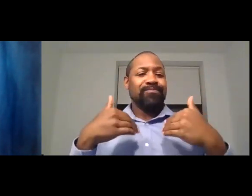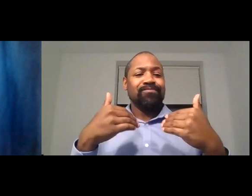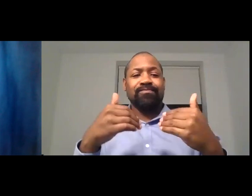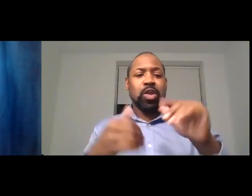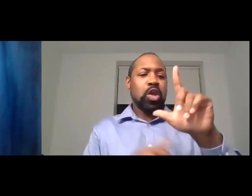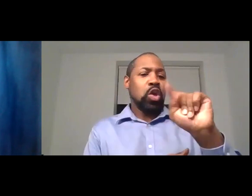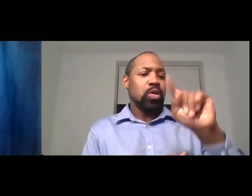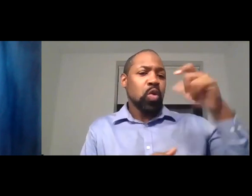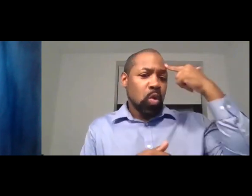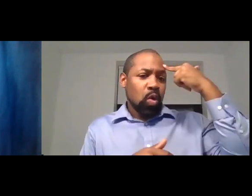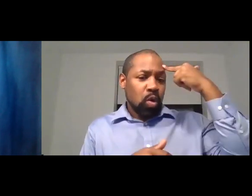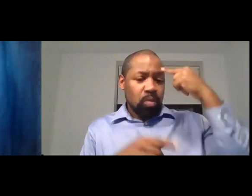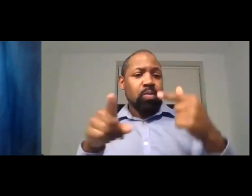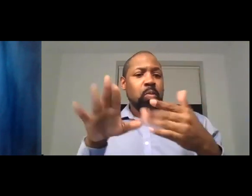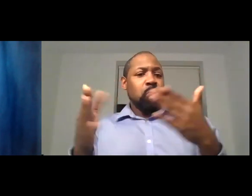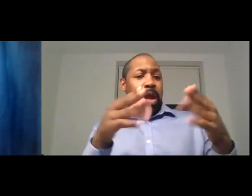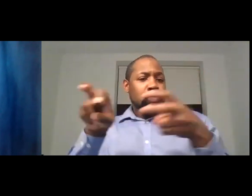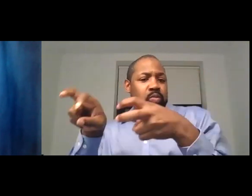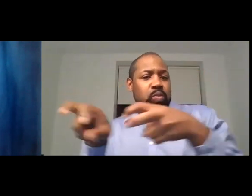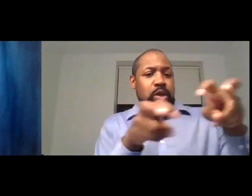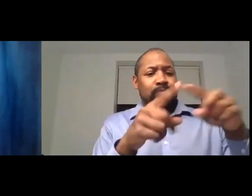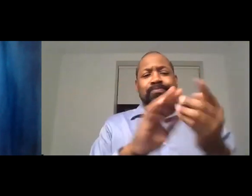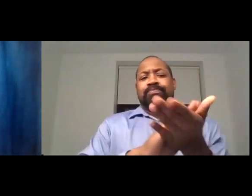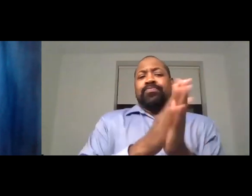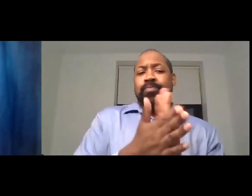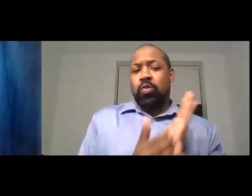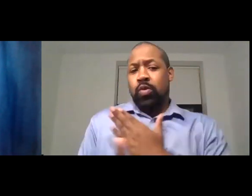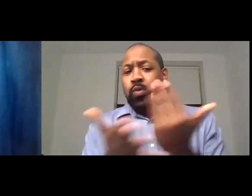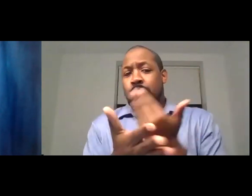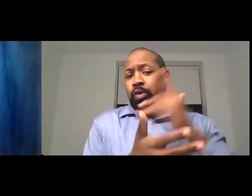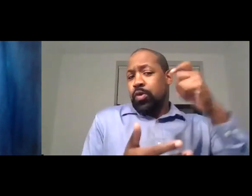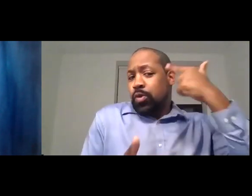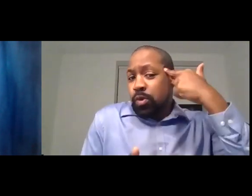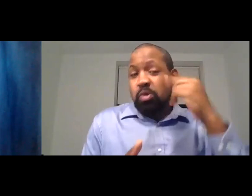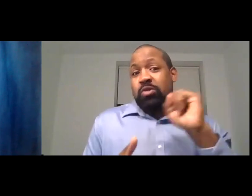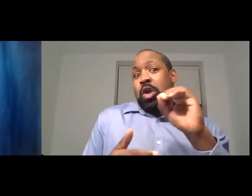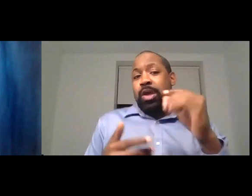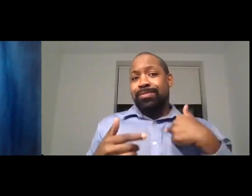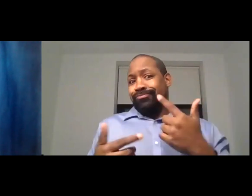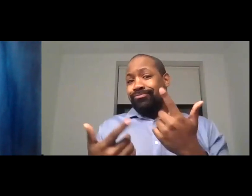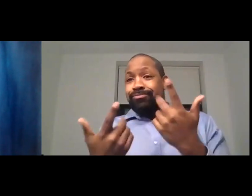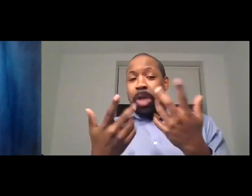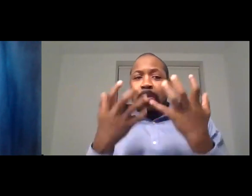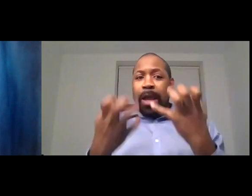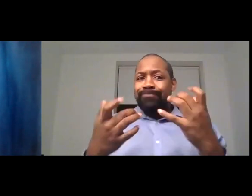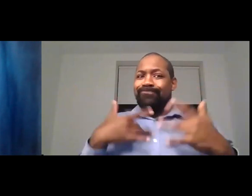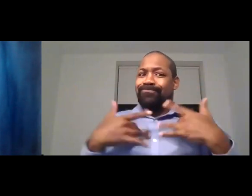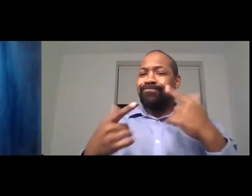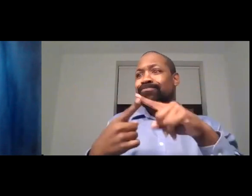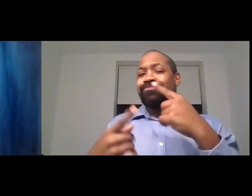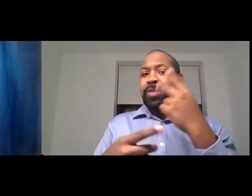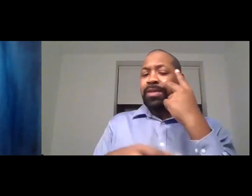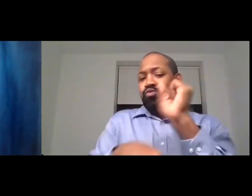So we already have a lieutenant governor planning on taking that position.